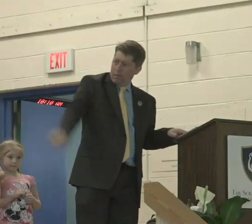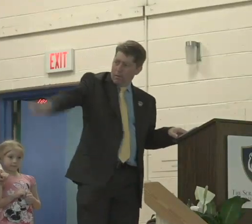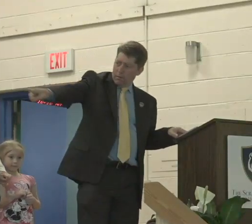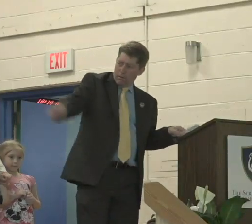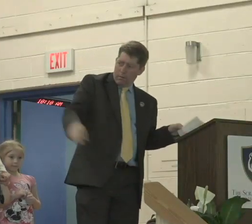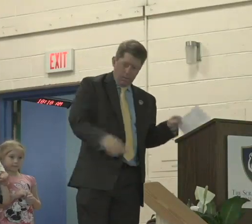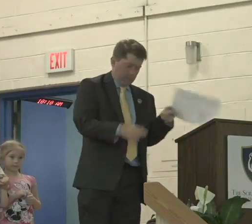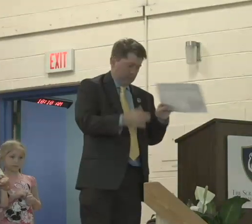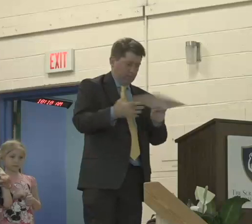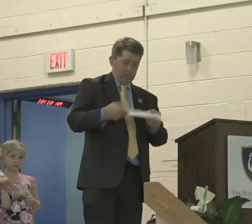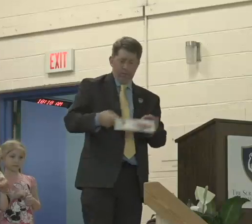Marple.